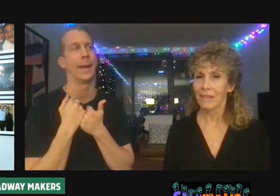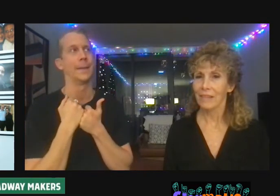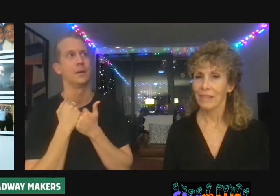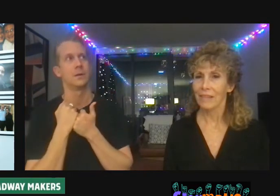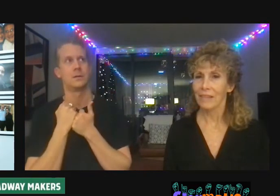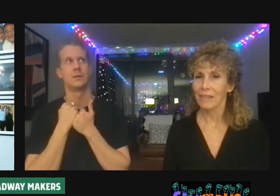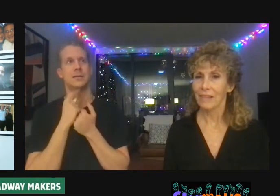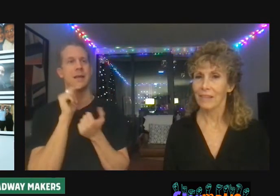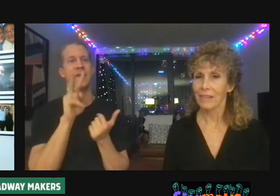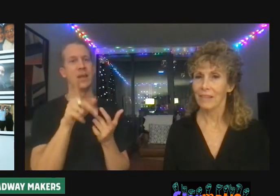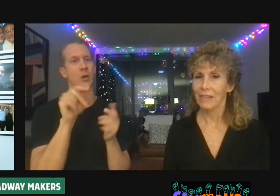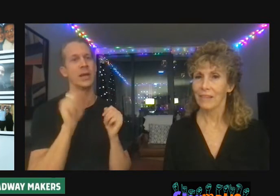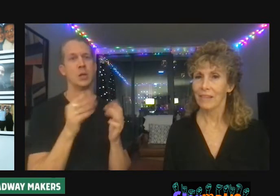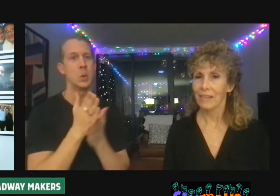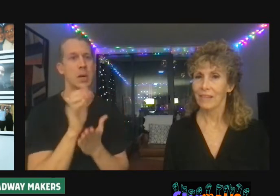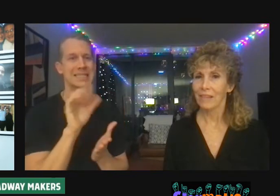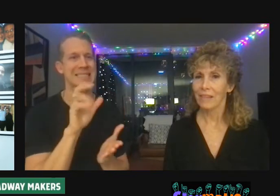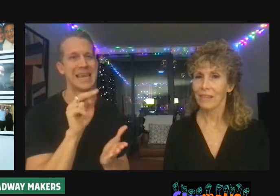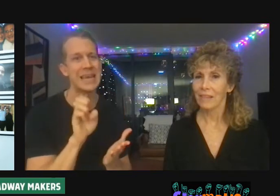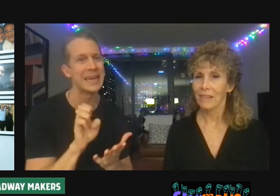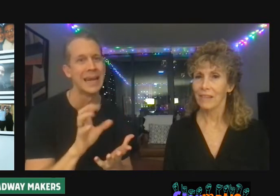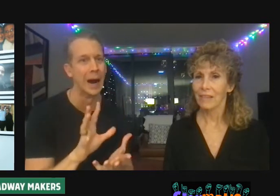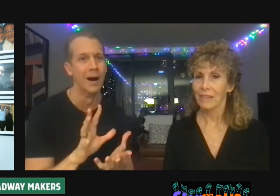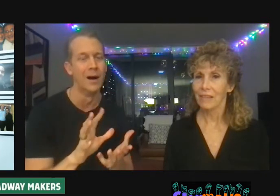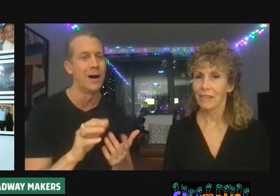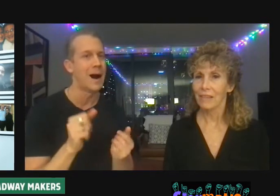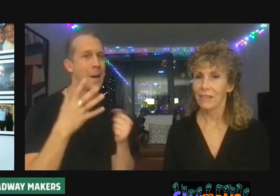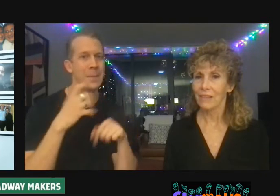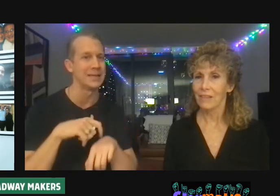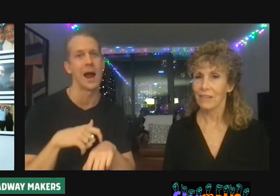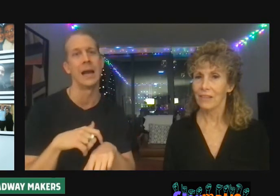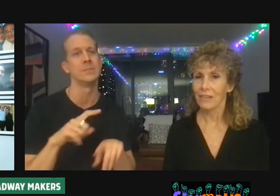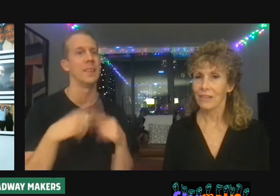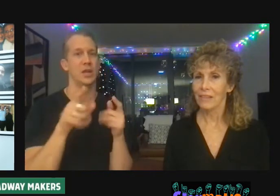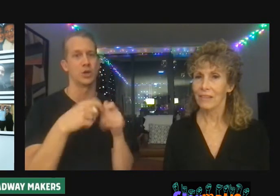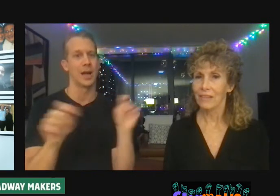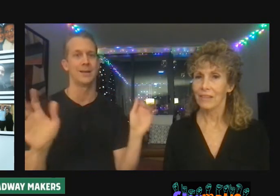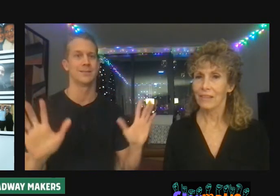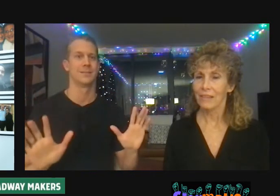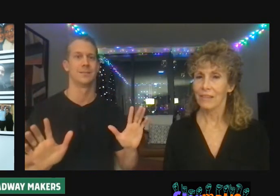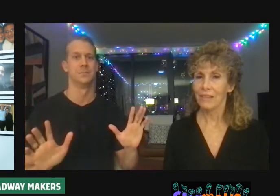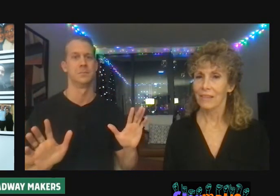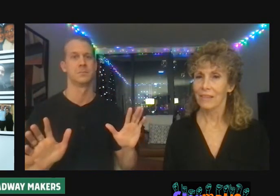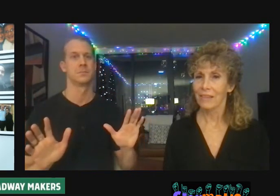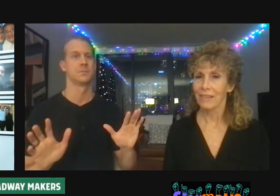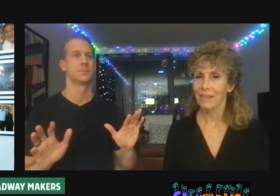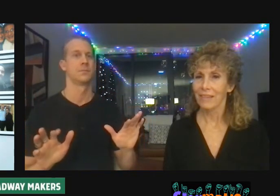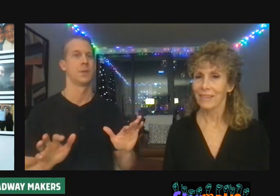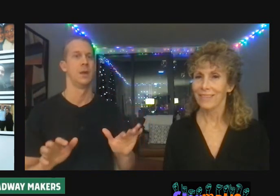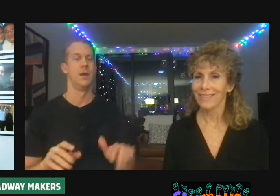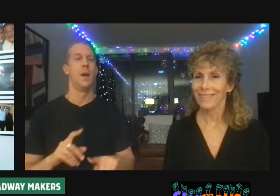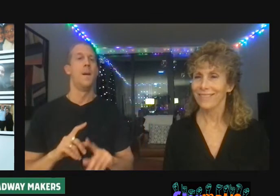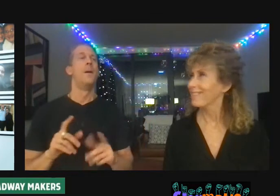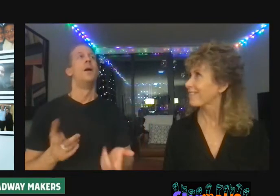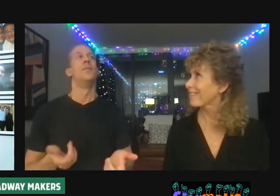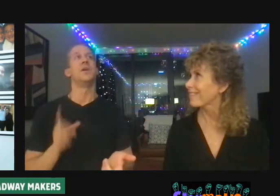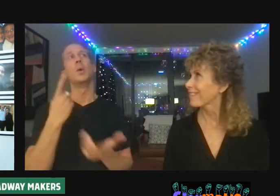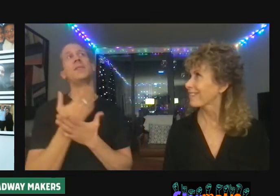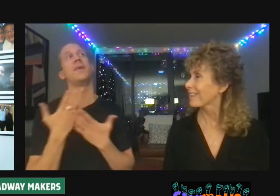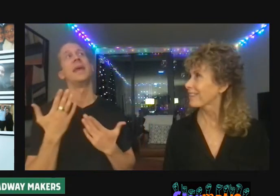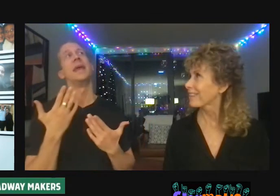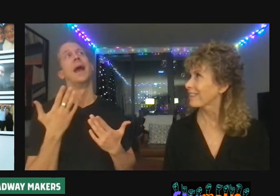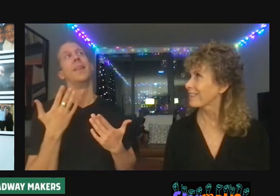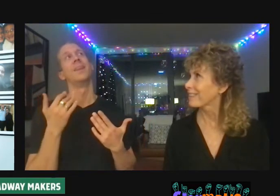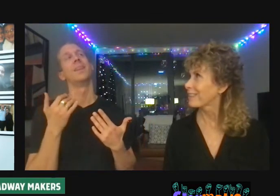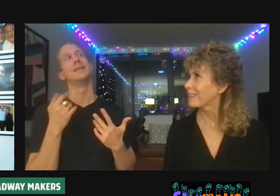challenging. And TV, you can do a scene how many times and then you're done. Yeah. The